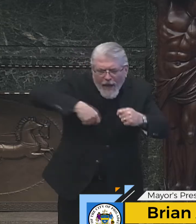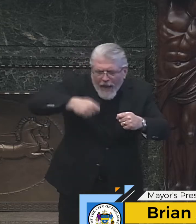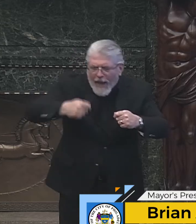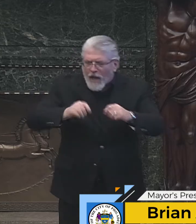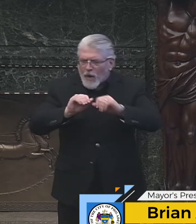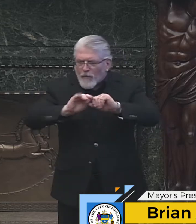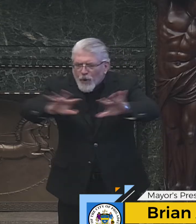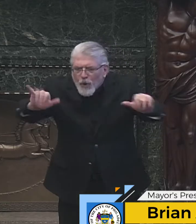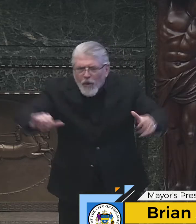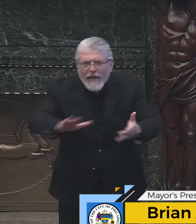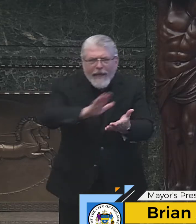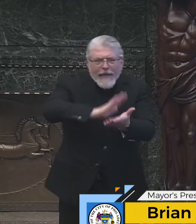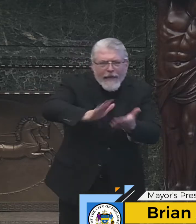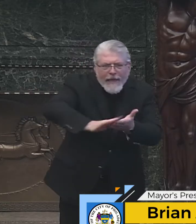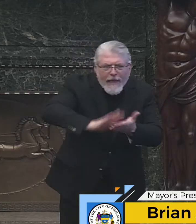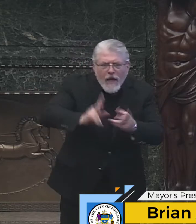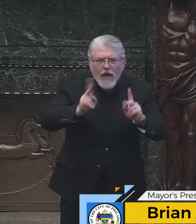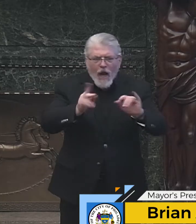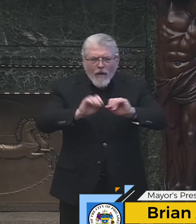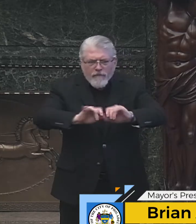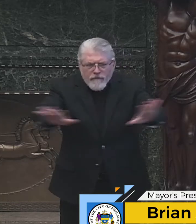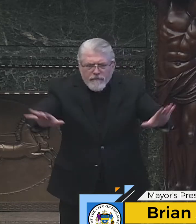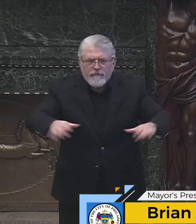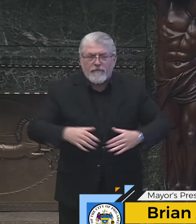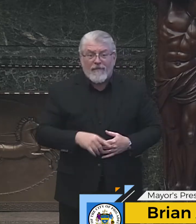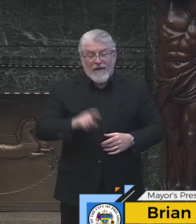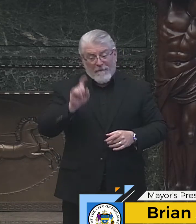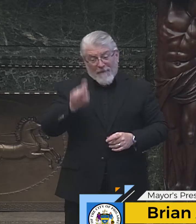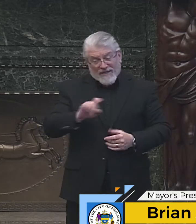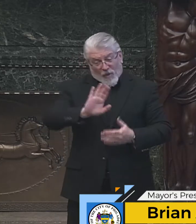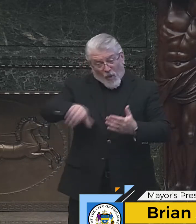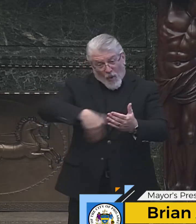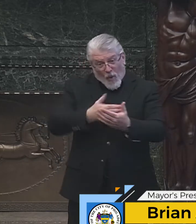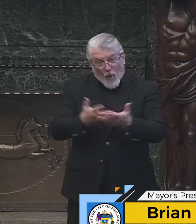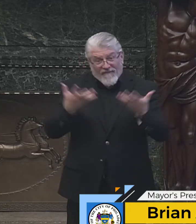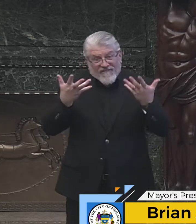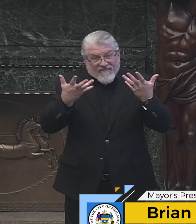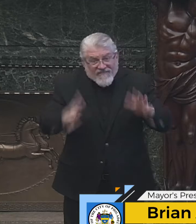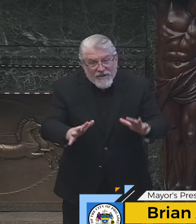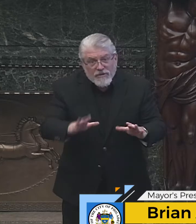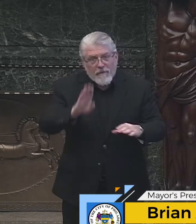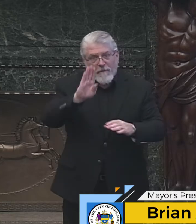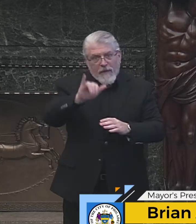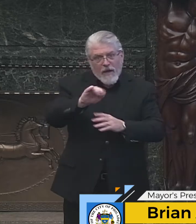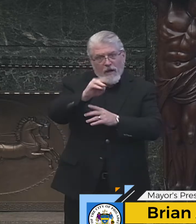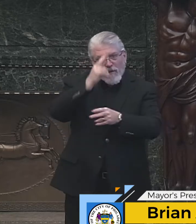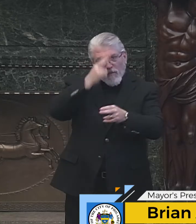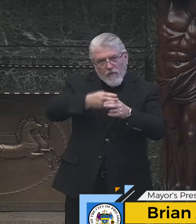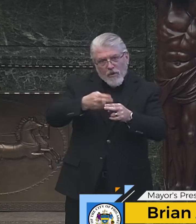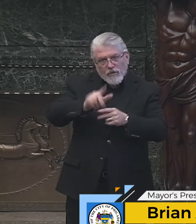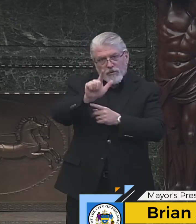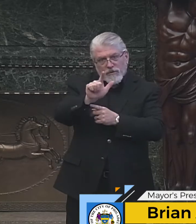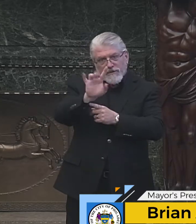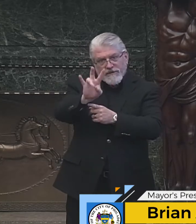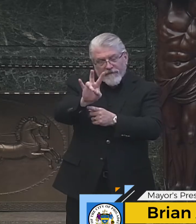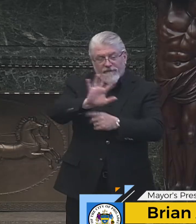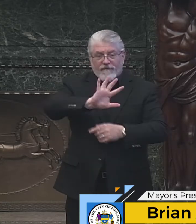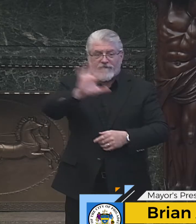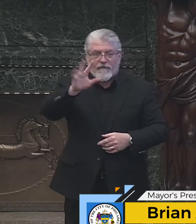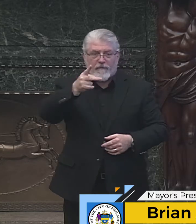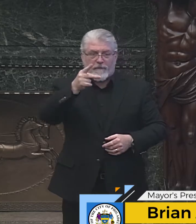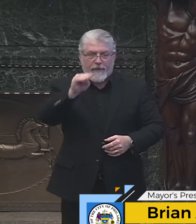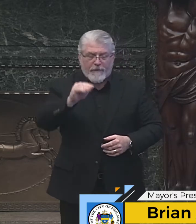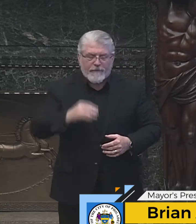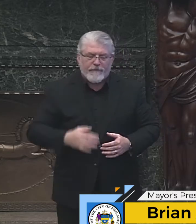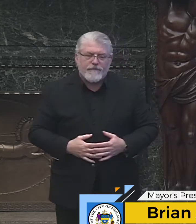protect adjacent properties. They must remove and fasten items that are or could become loose,